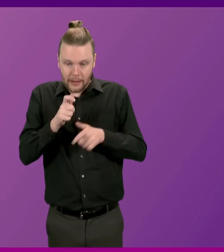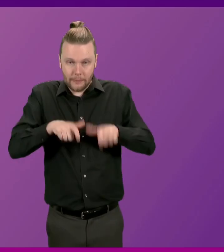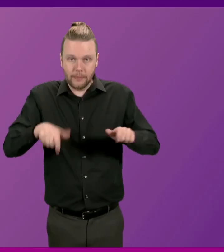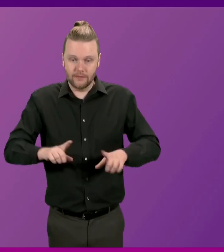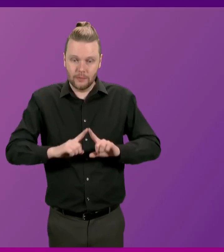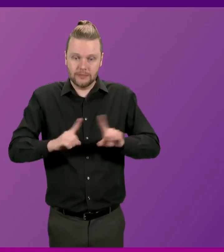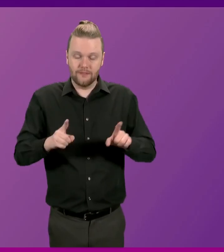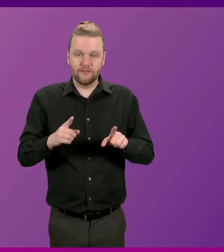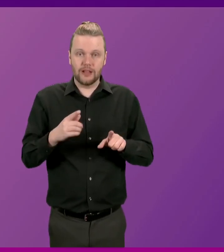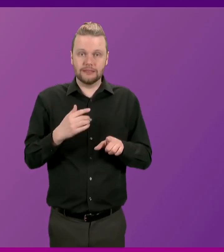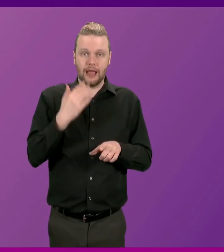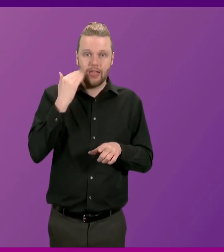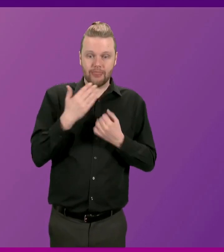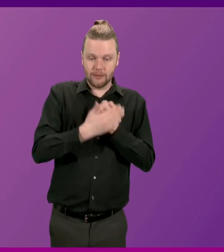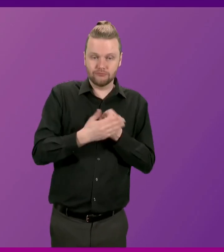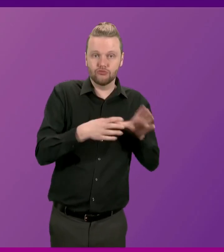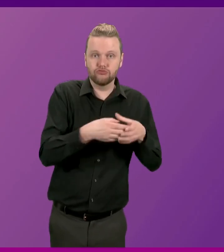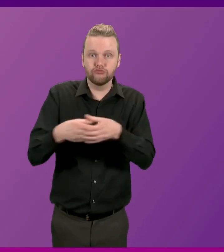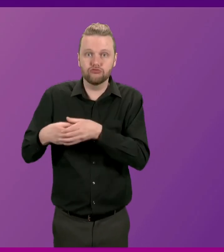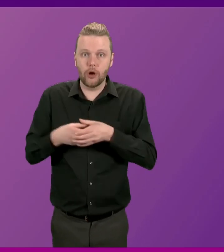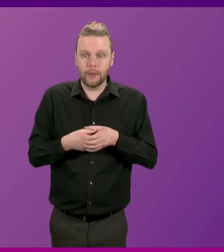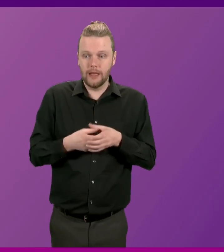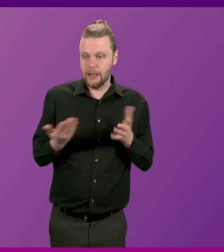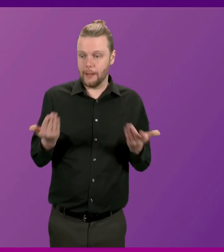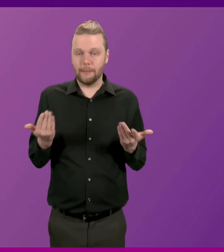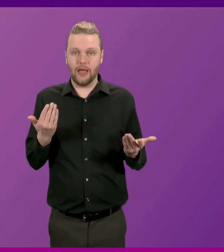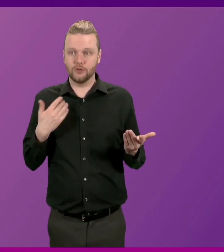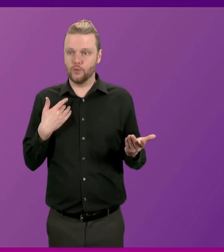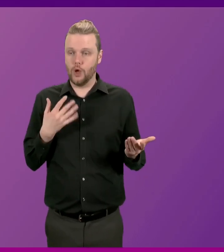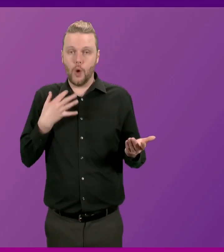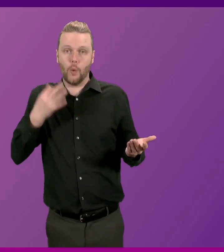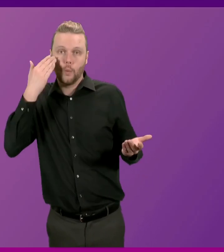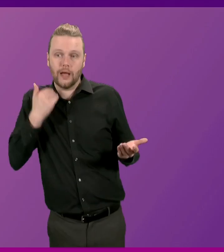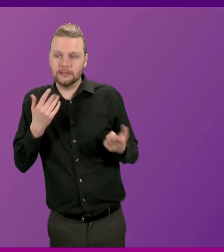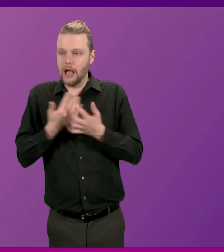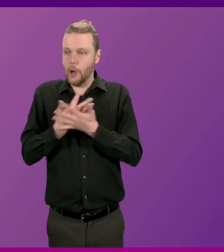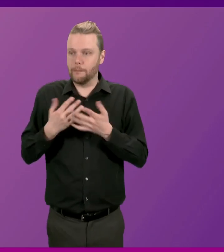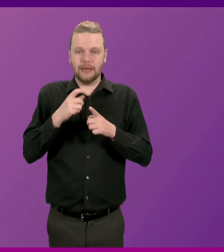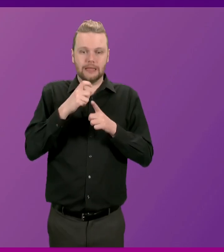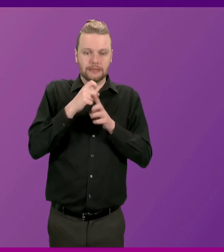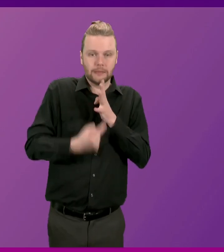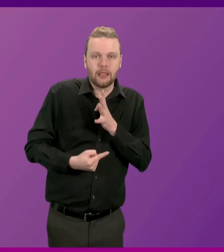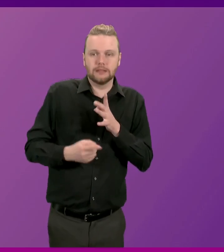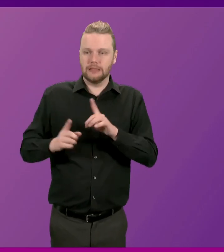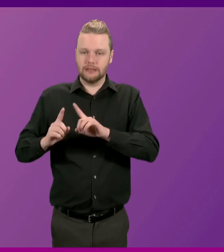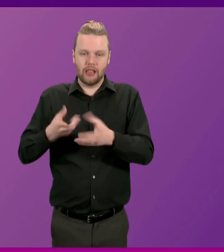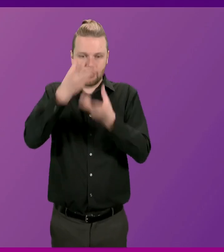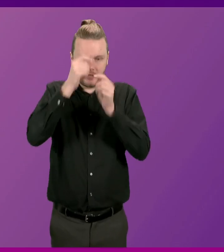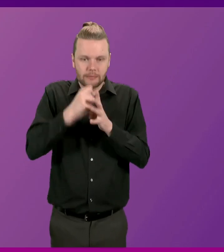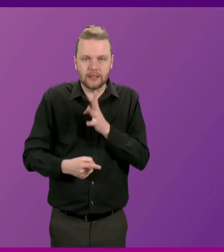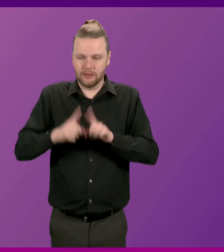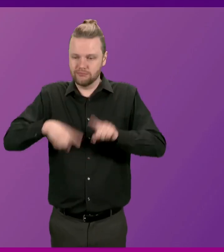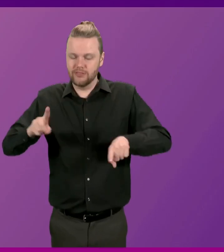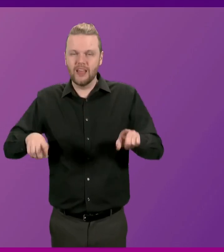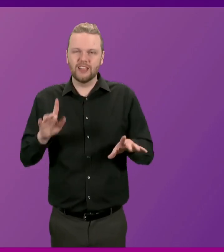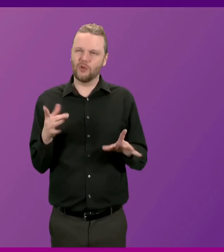ethnic minorities experience abuse as opposed to white Scottish people, and how many disabled people, how many people with learning disabilities and so on. They're very